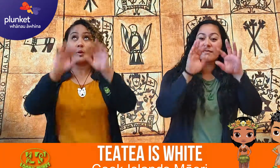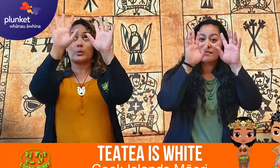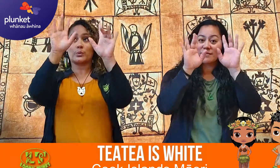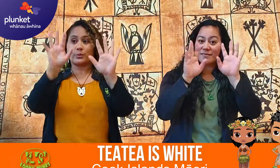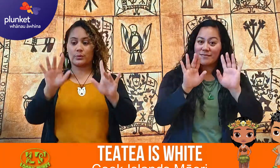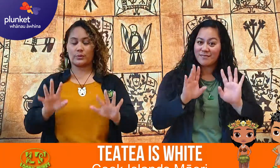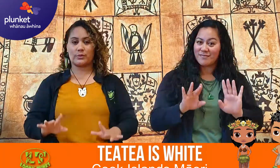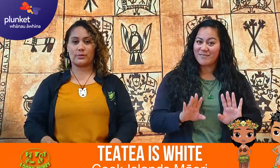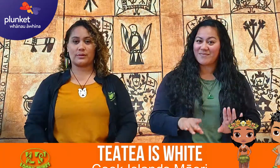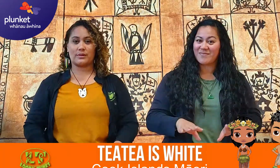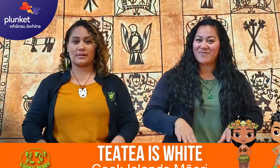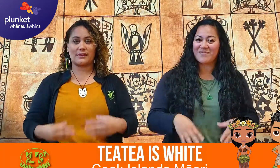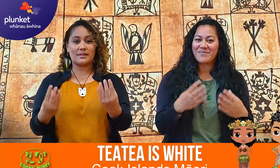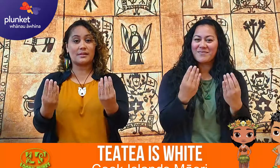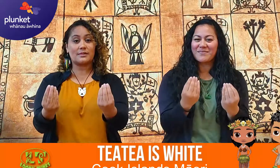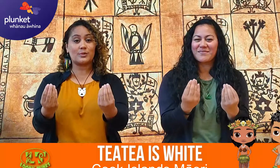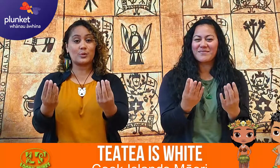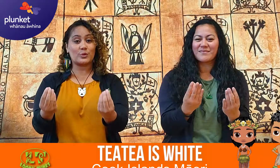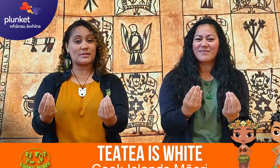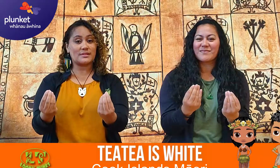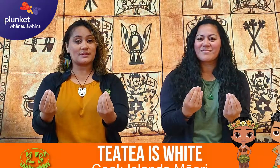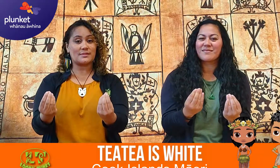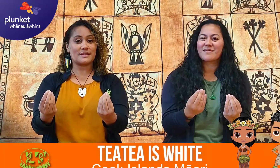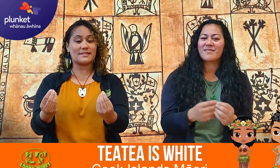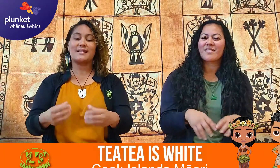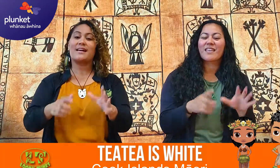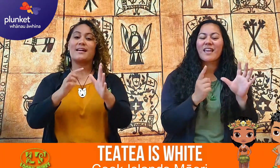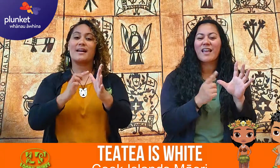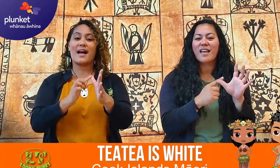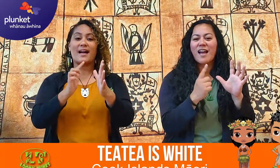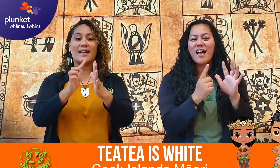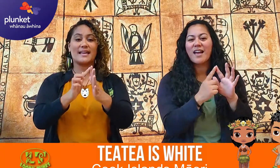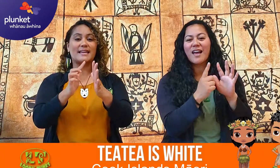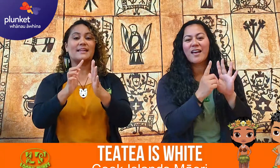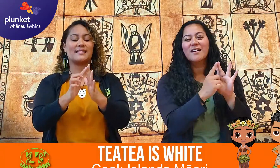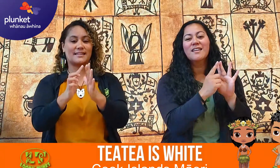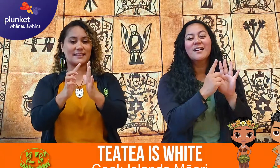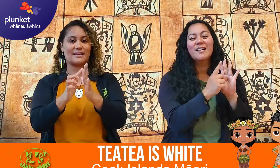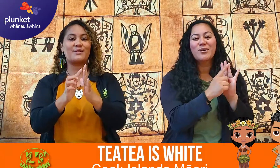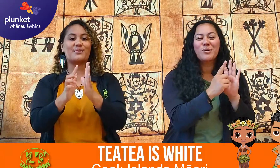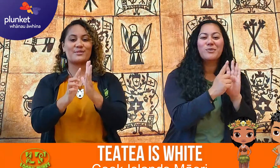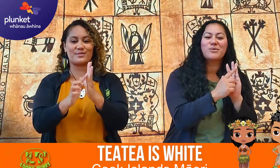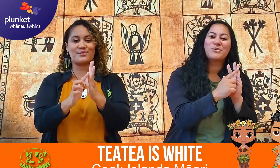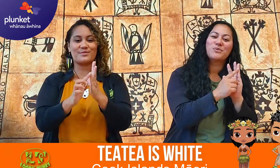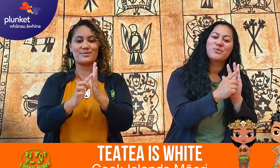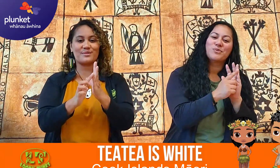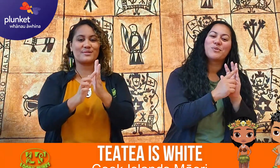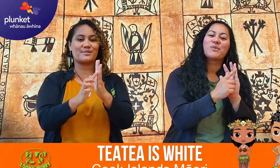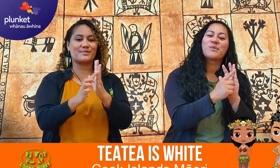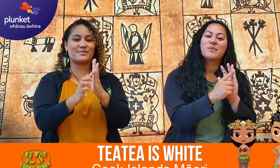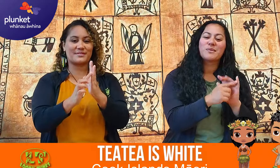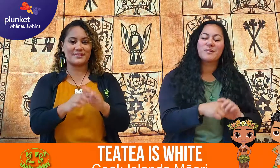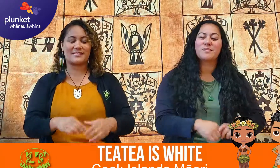warm, Ua is rain, Mau is wet, A E I O U.